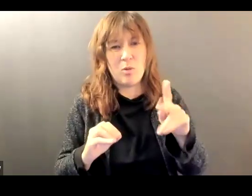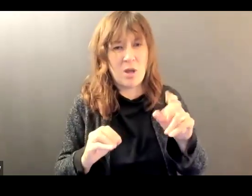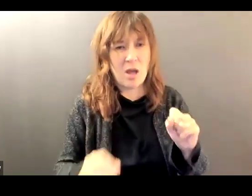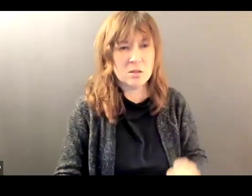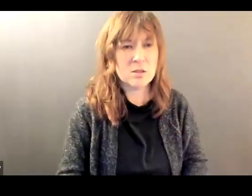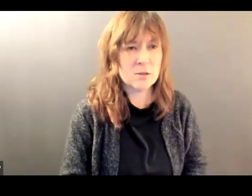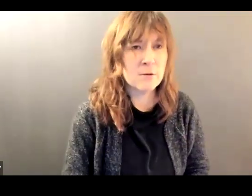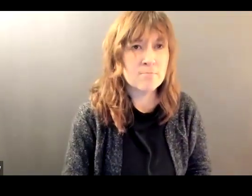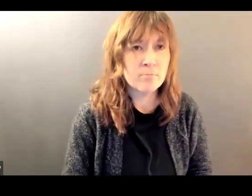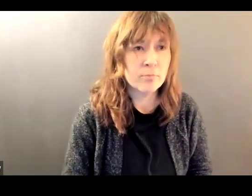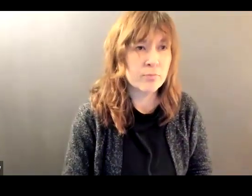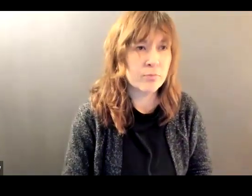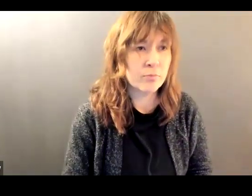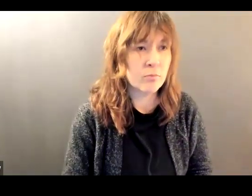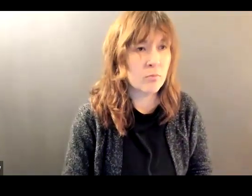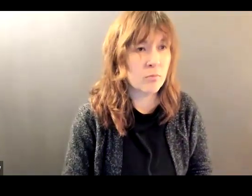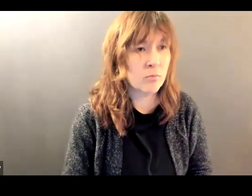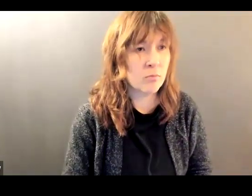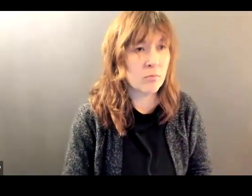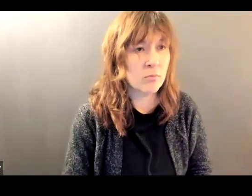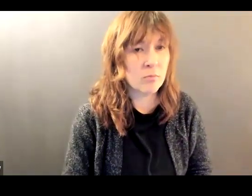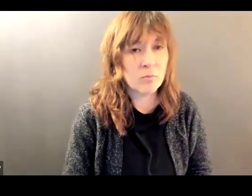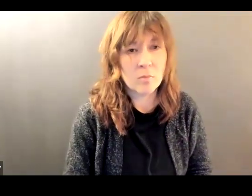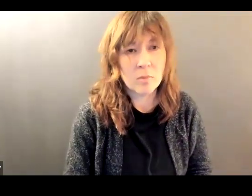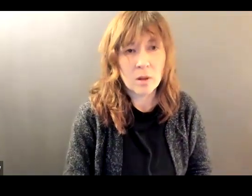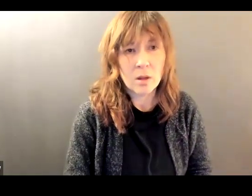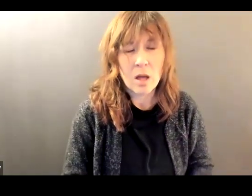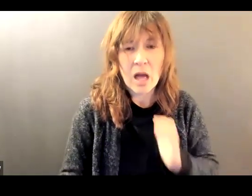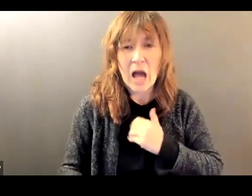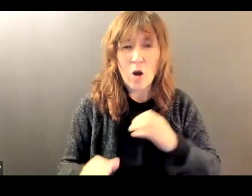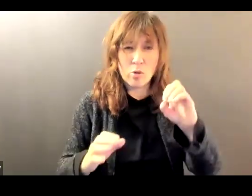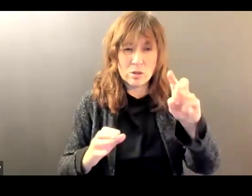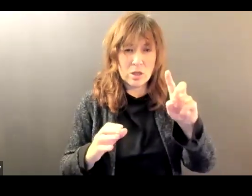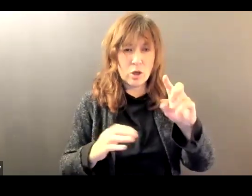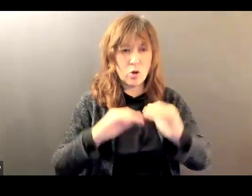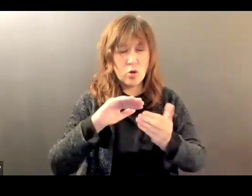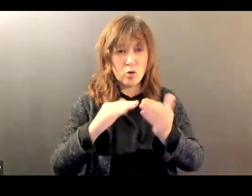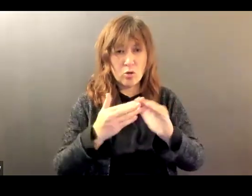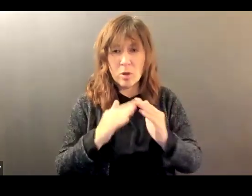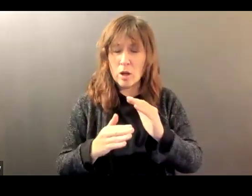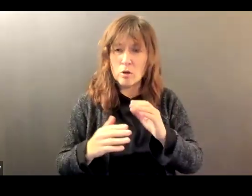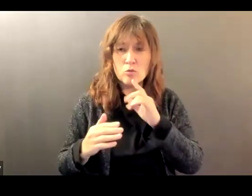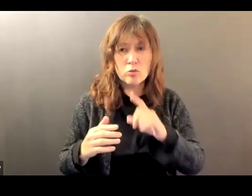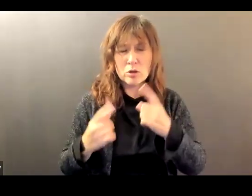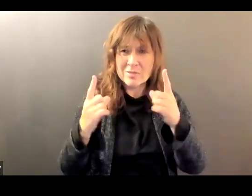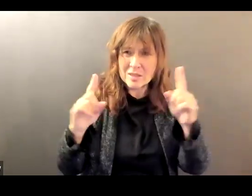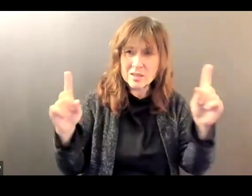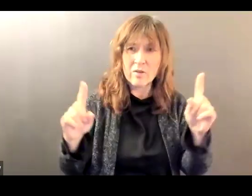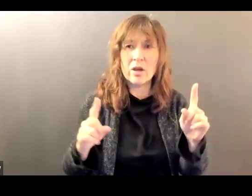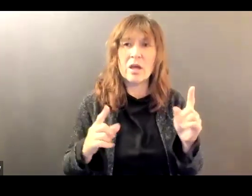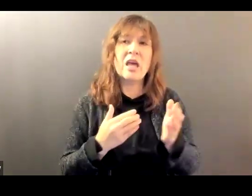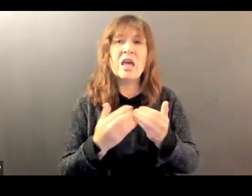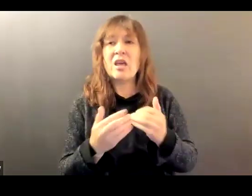The educational community we have is successful and in high demand, in spite of poor facilities and underinvestment by the district.